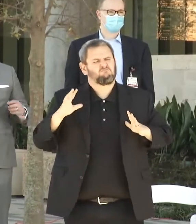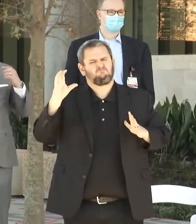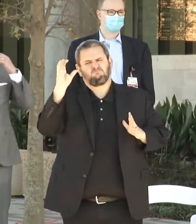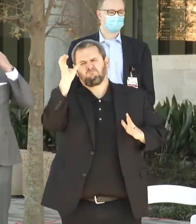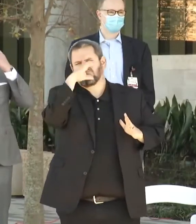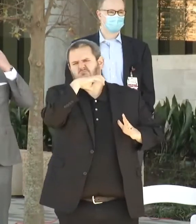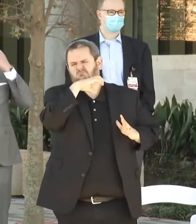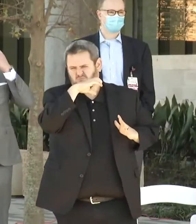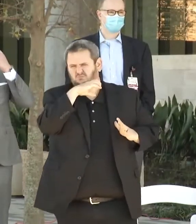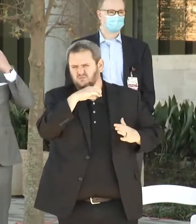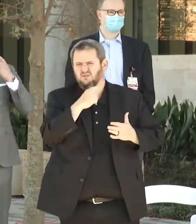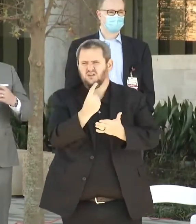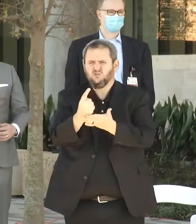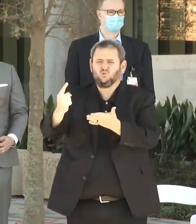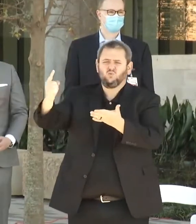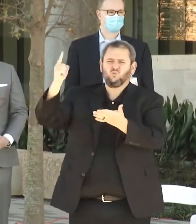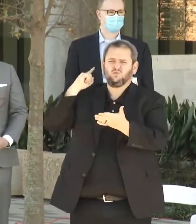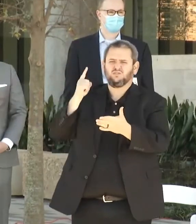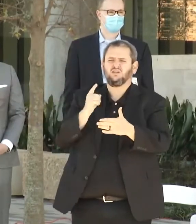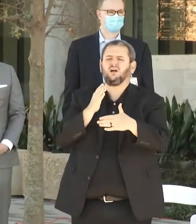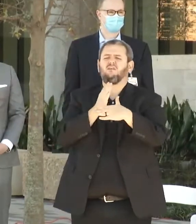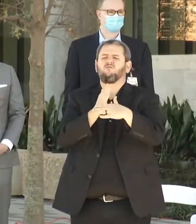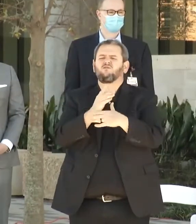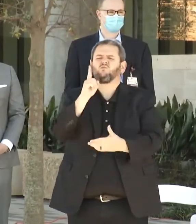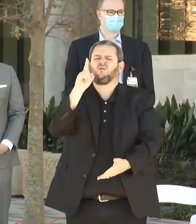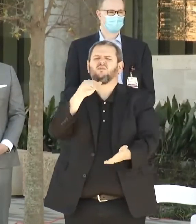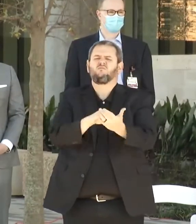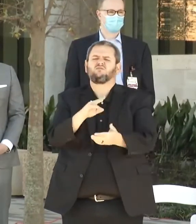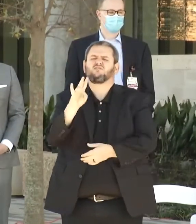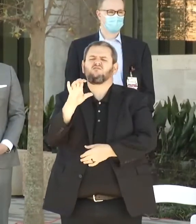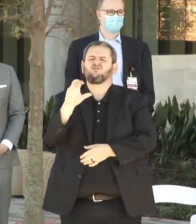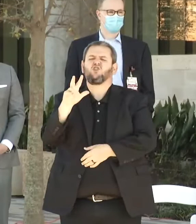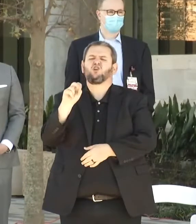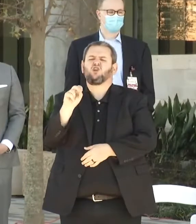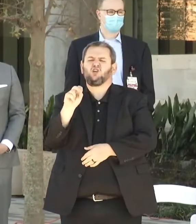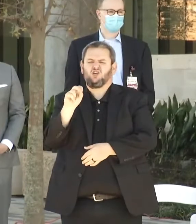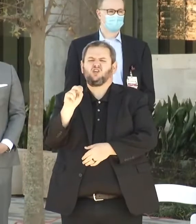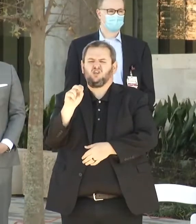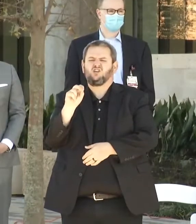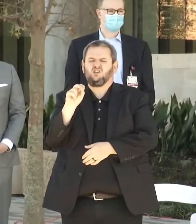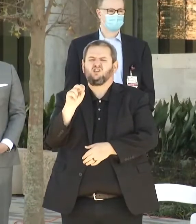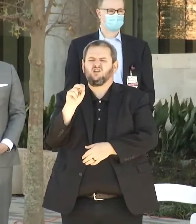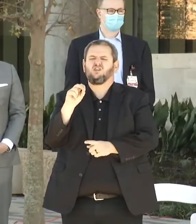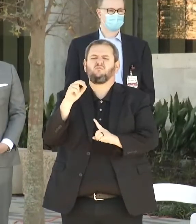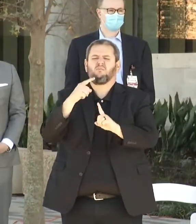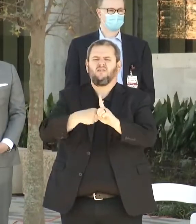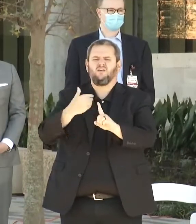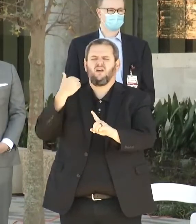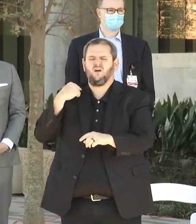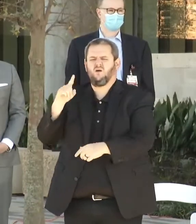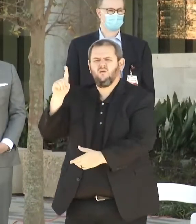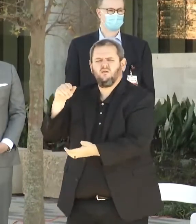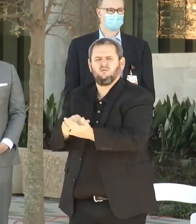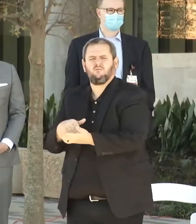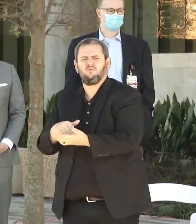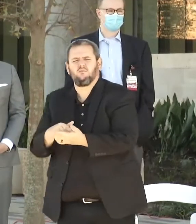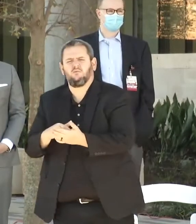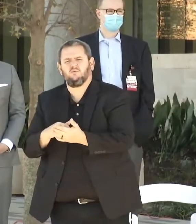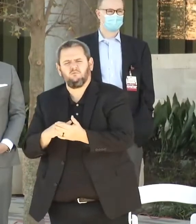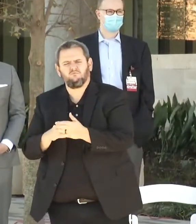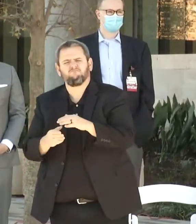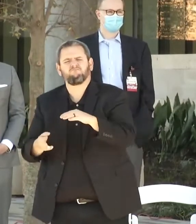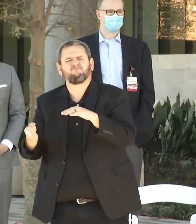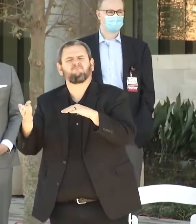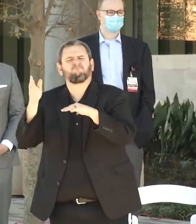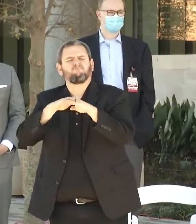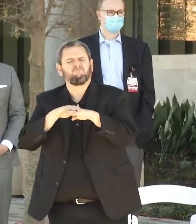1,730 new cases, compared to 1,000 just 1 month ago. This past week, our daily rolling average of deaths is